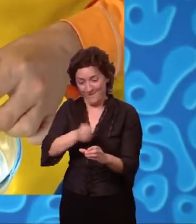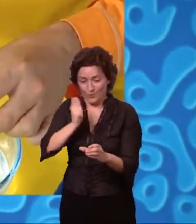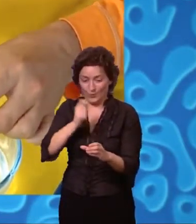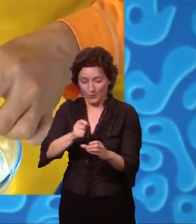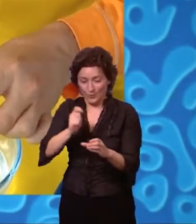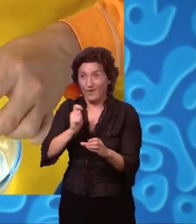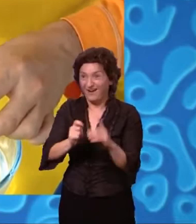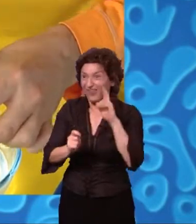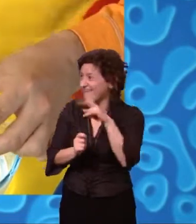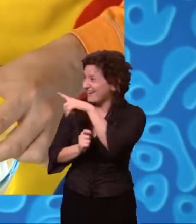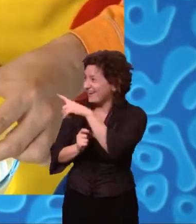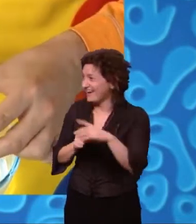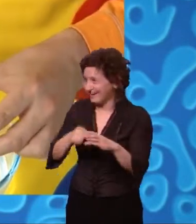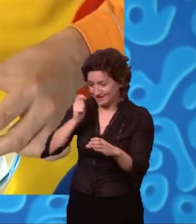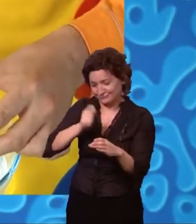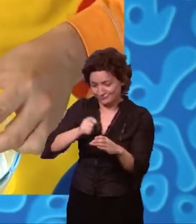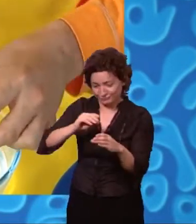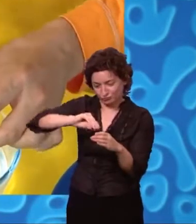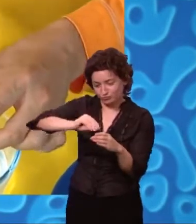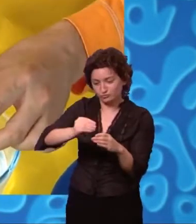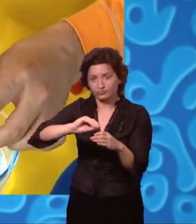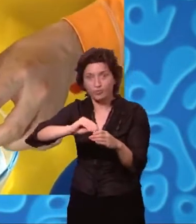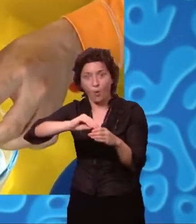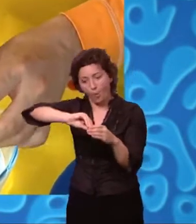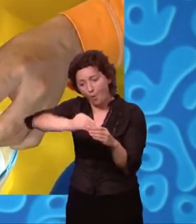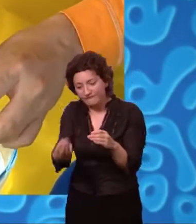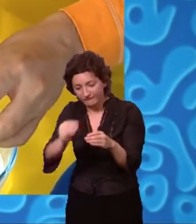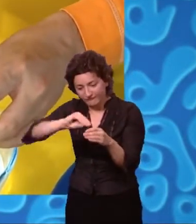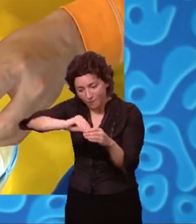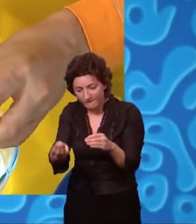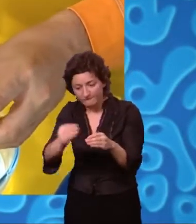And now I can peel off the shell.